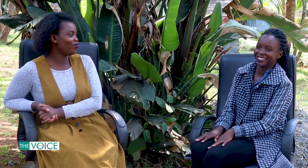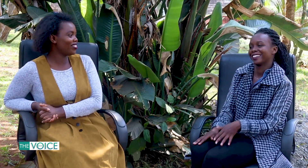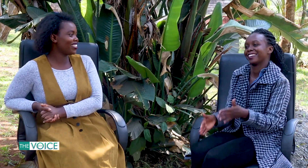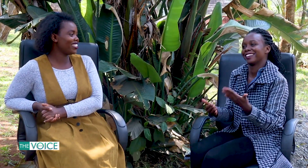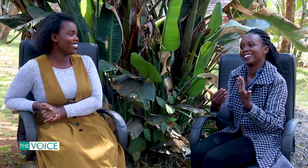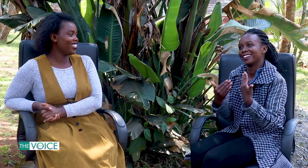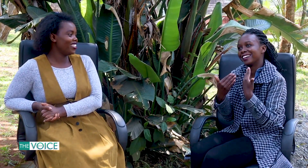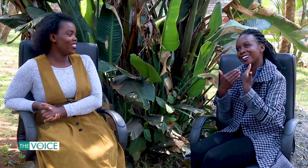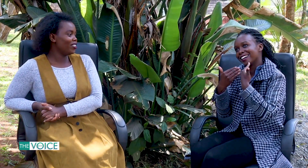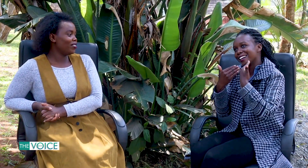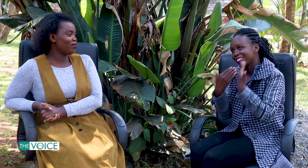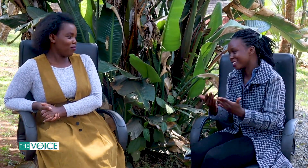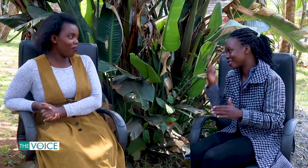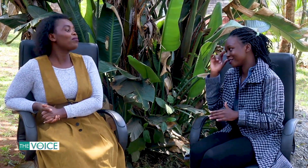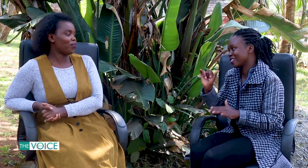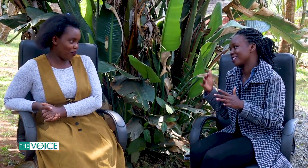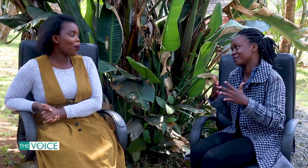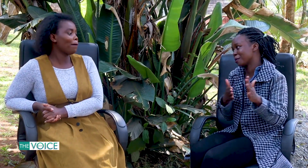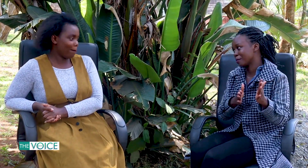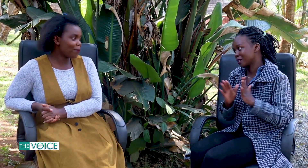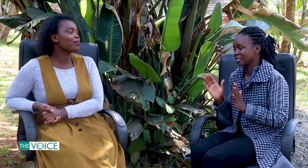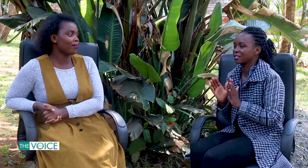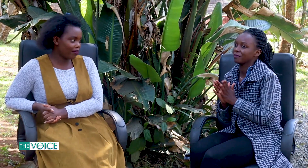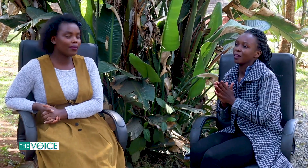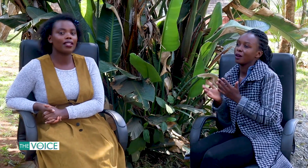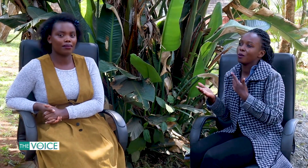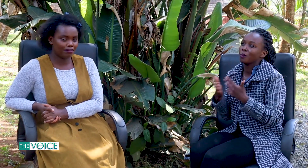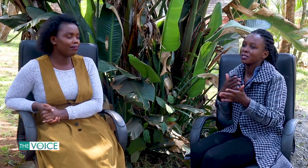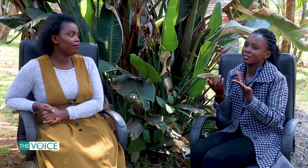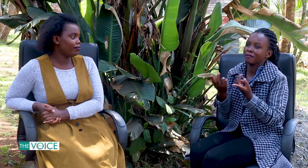Okay, so thank you so much for allowing me to be here.